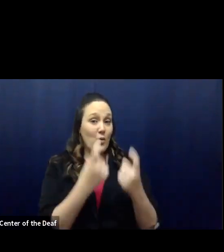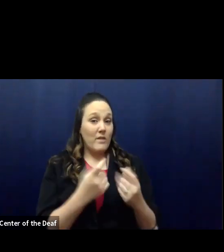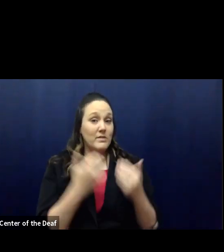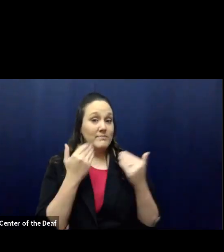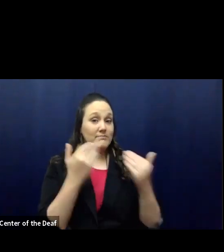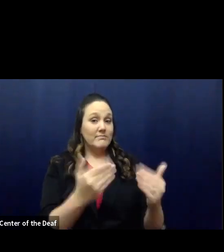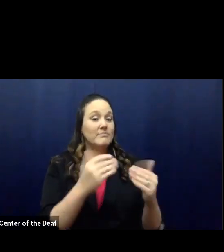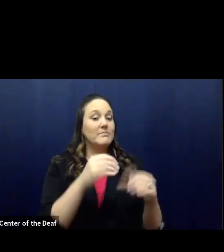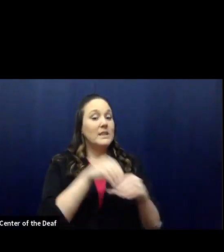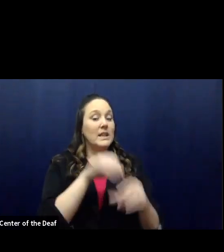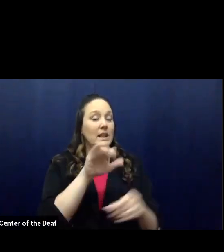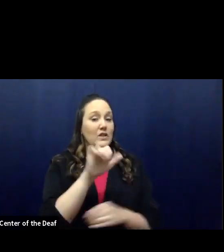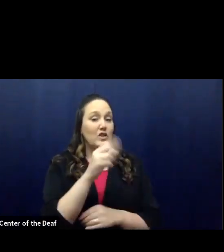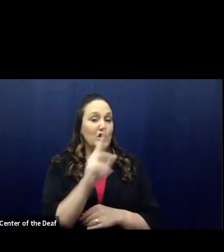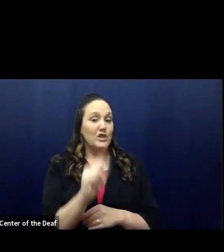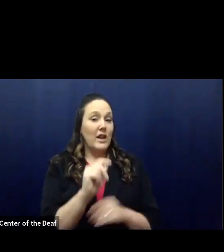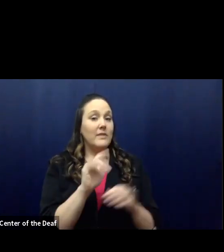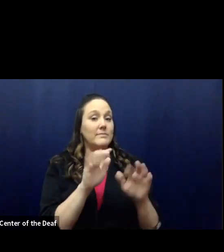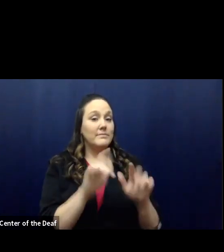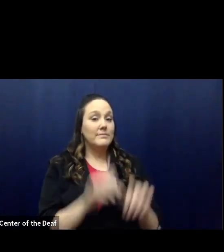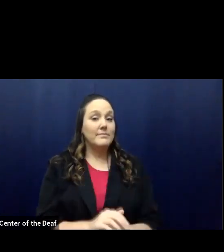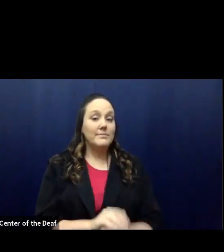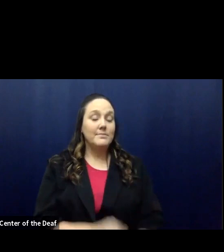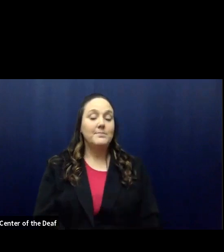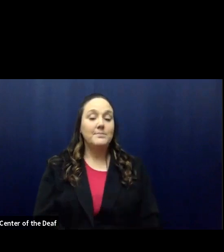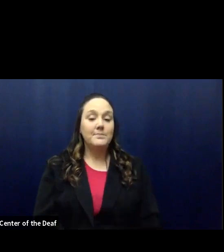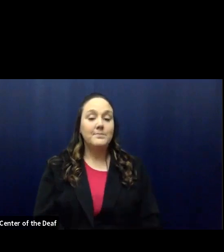them into the chat feature now.